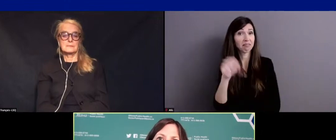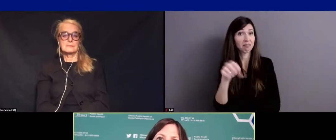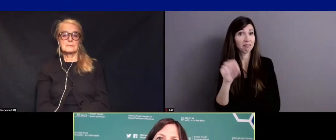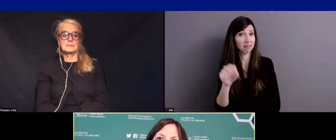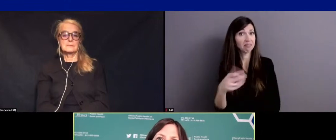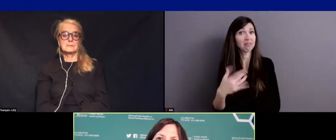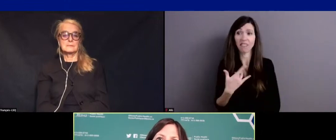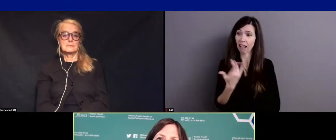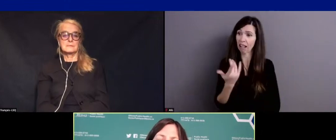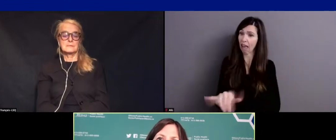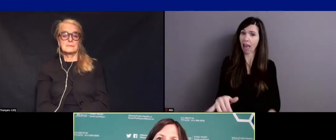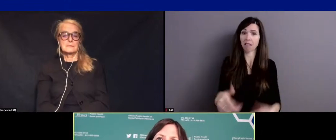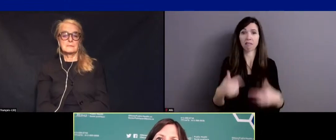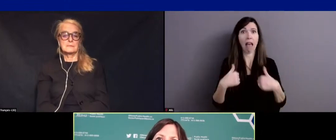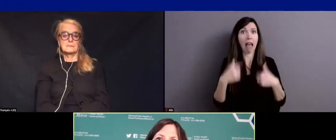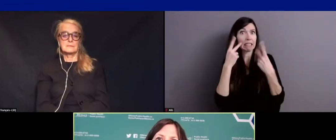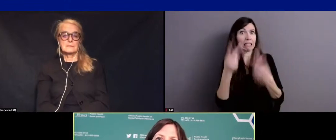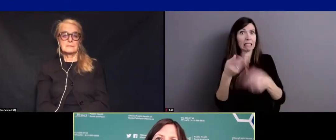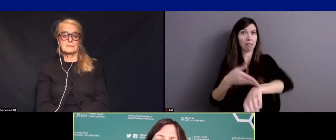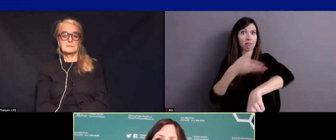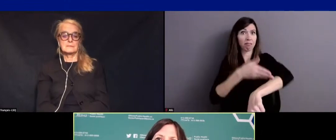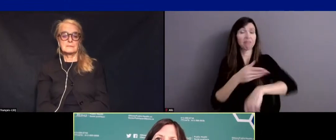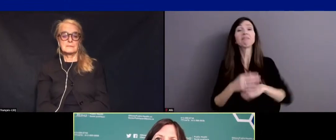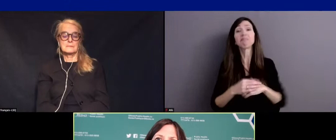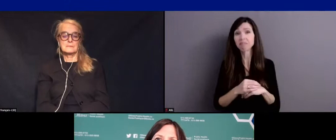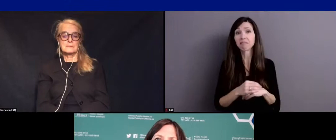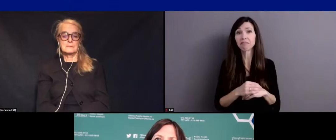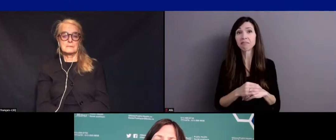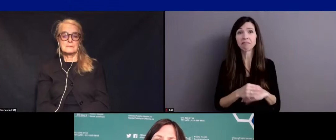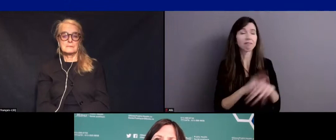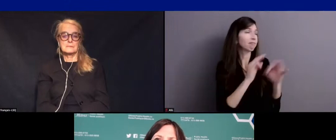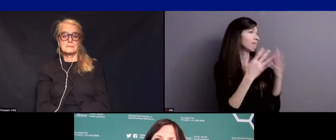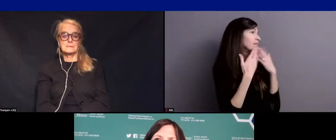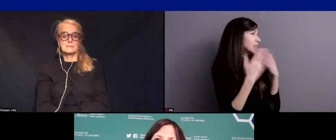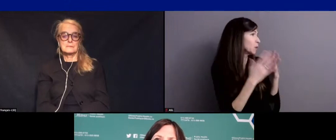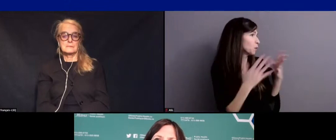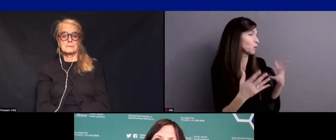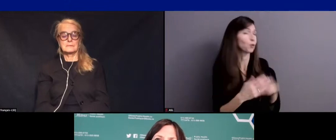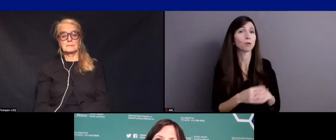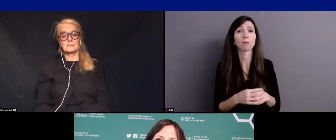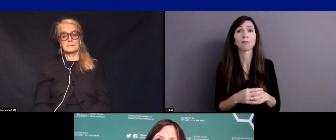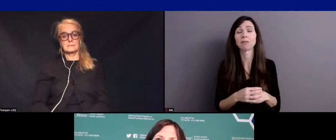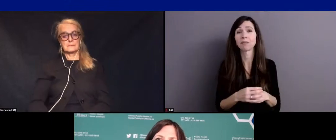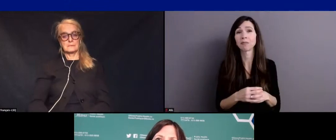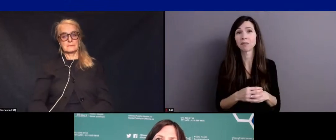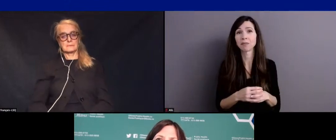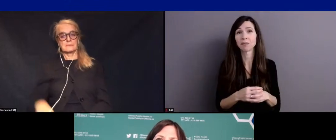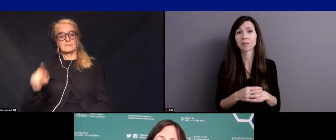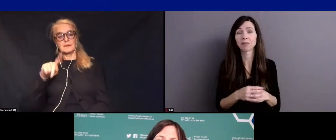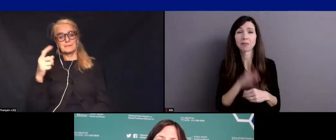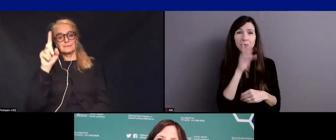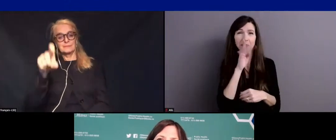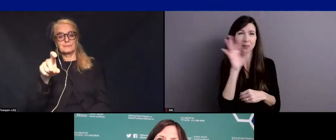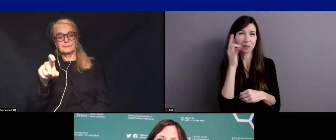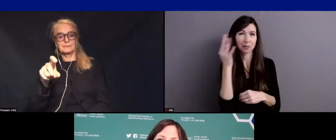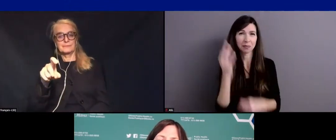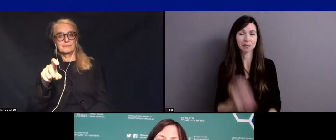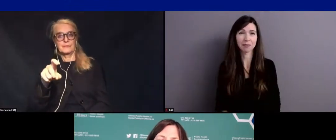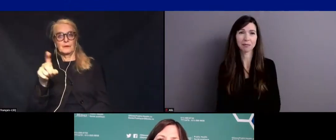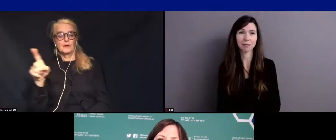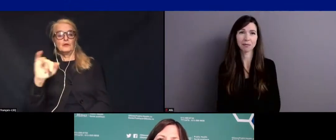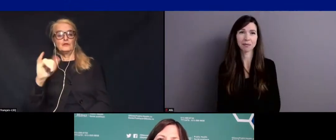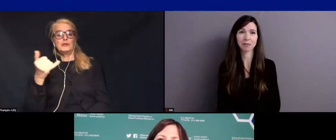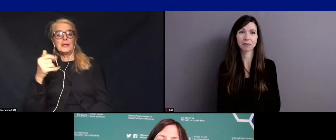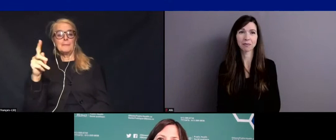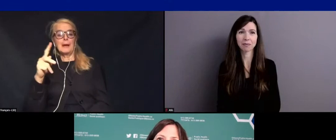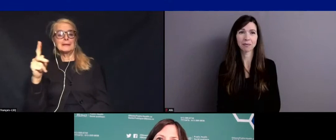that are helping. Thank you. Thank you. La prochaine question viendra de Le Droit. Julien Paquette, c'est à